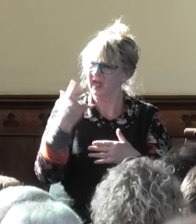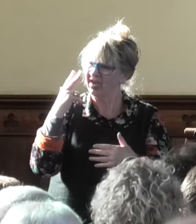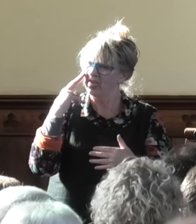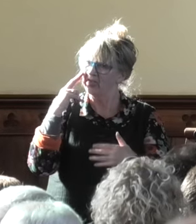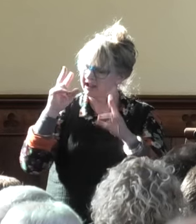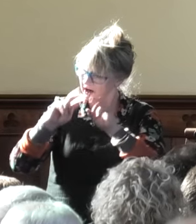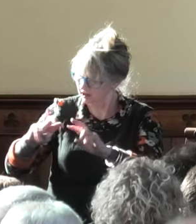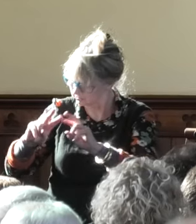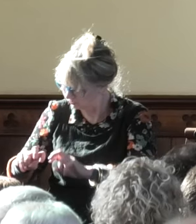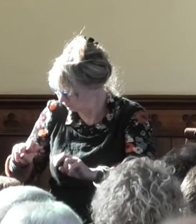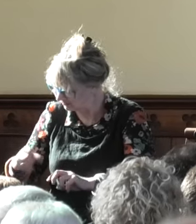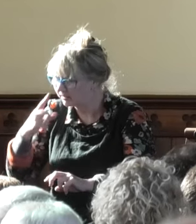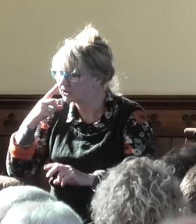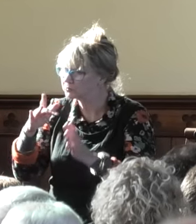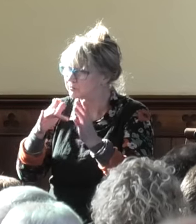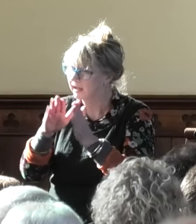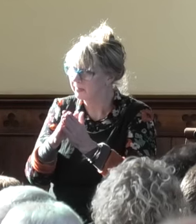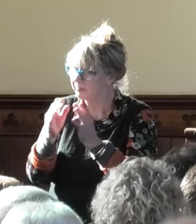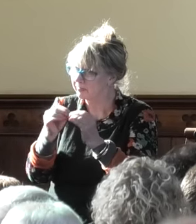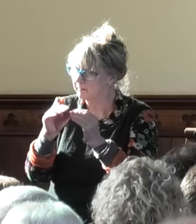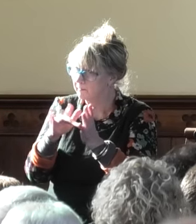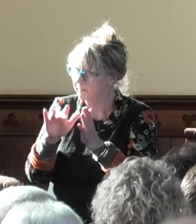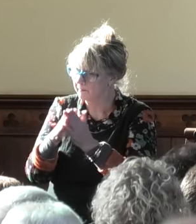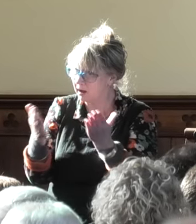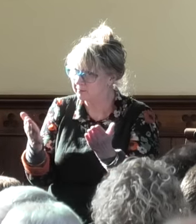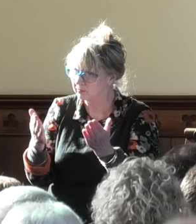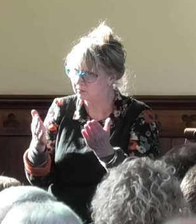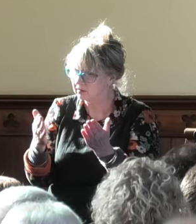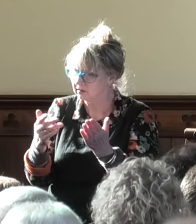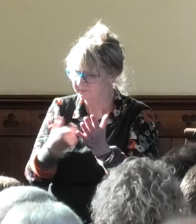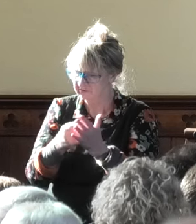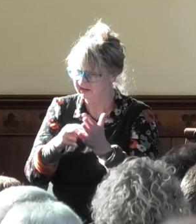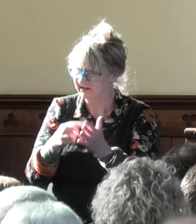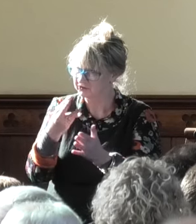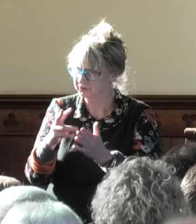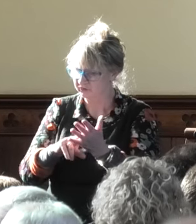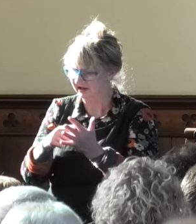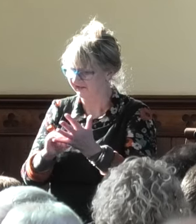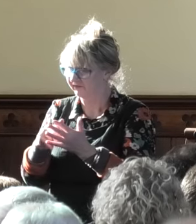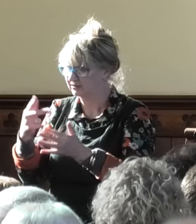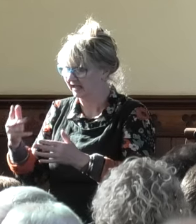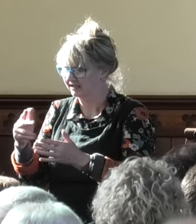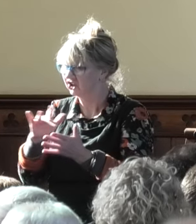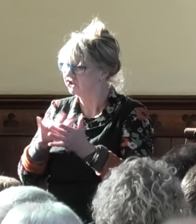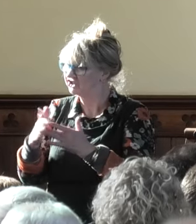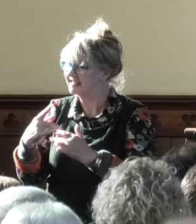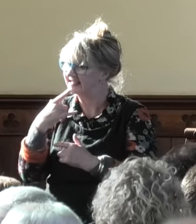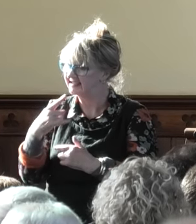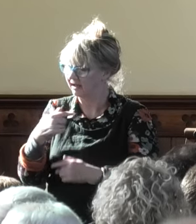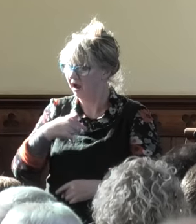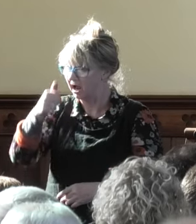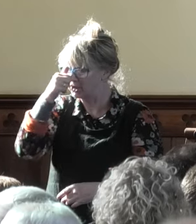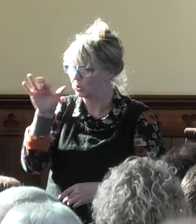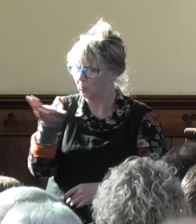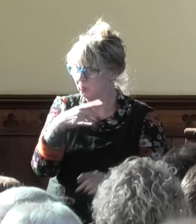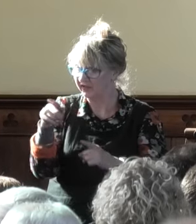and I found it in the last book of the Bible in Revelation 3, verse 8. Jesus is speaking and he says, I know all